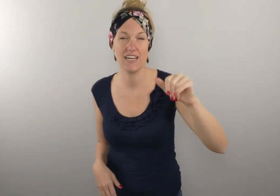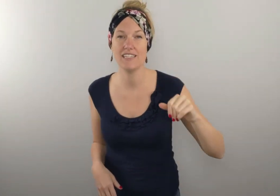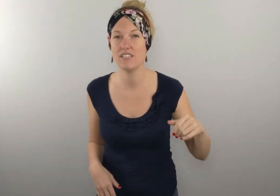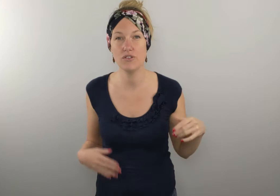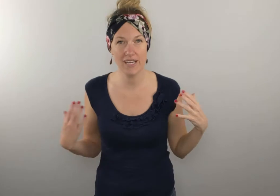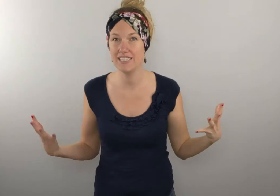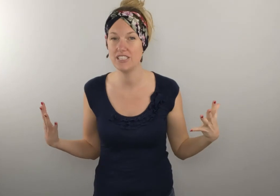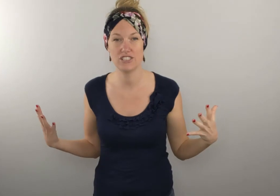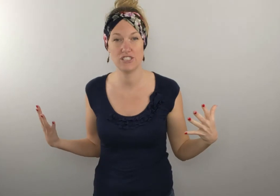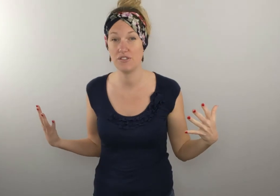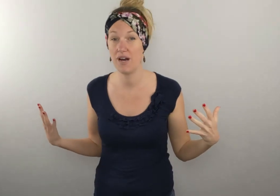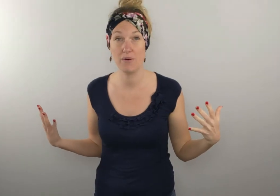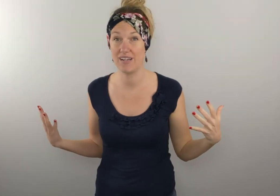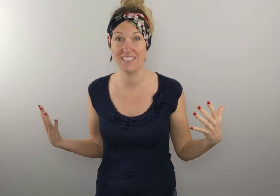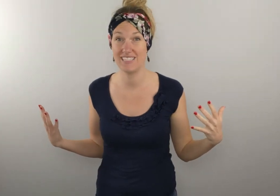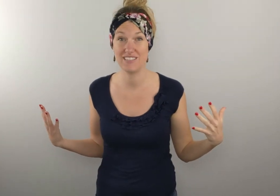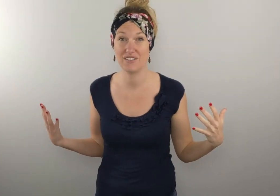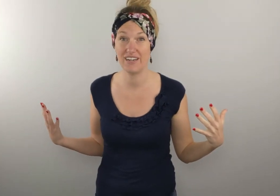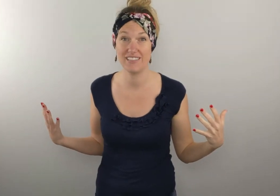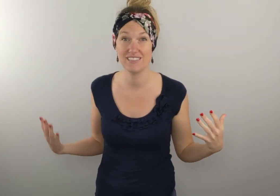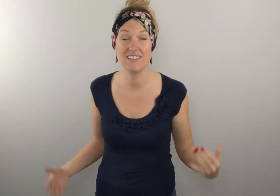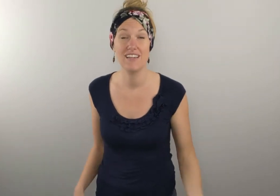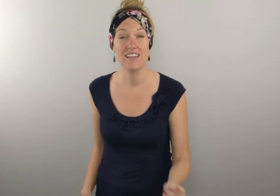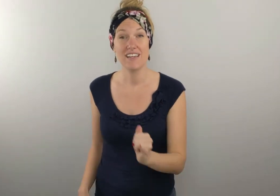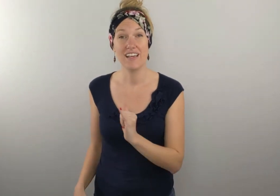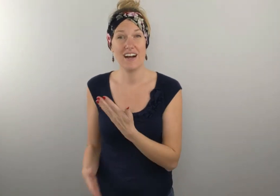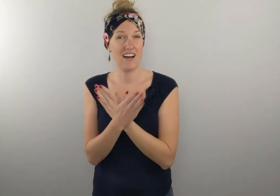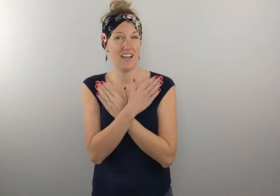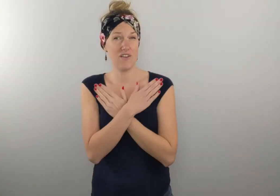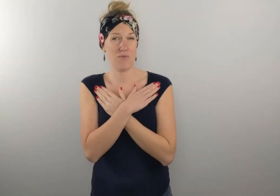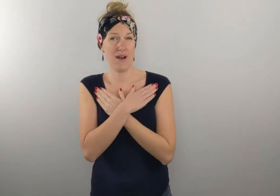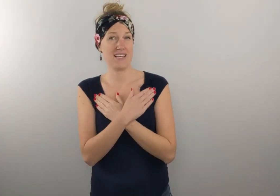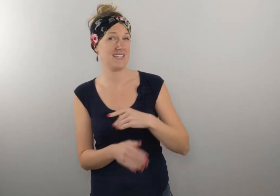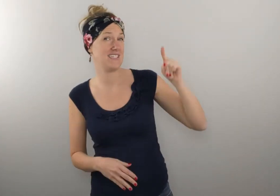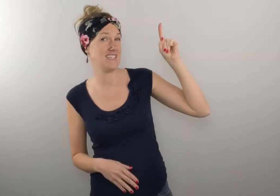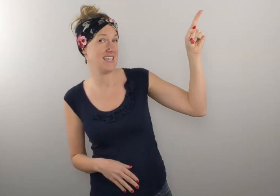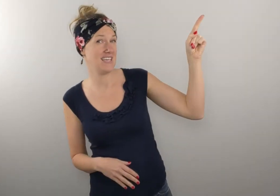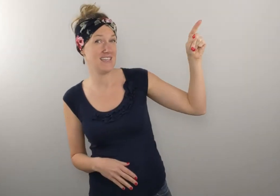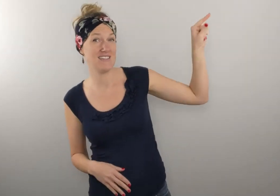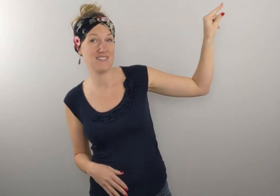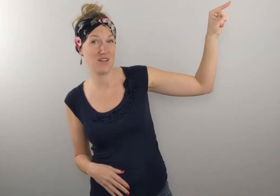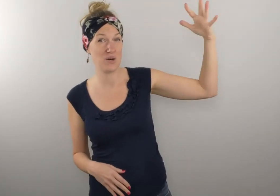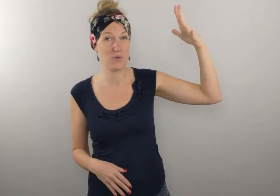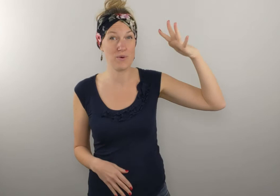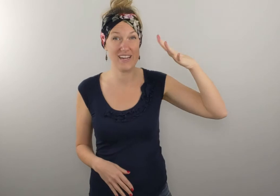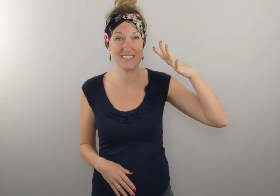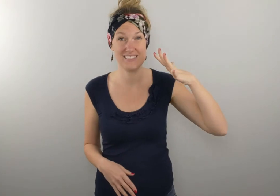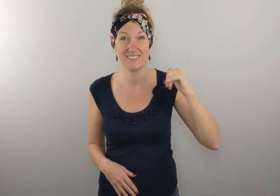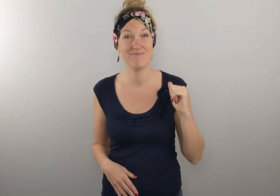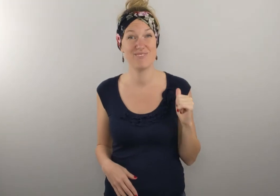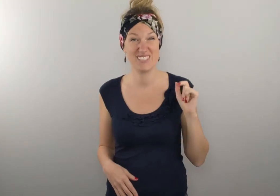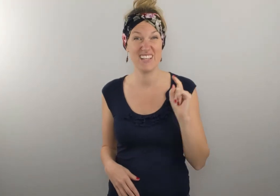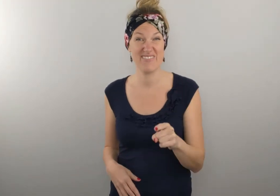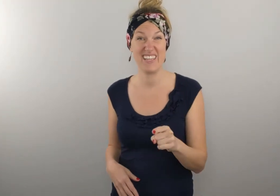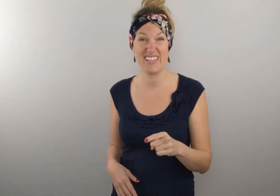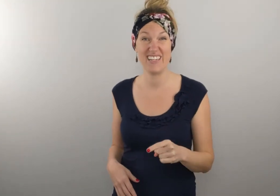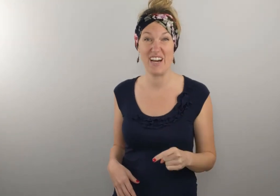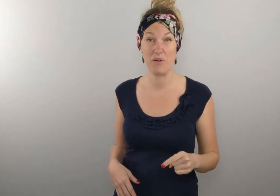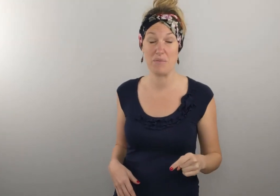sign, you can just do I rest in his grace. Okay, I rest in his grace, which is I'm thinking now what I'm